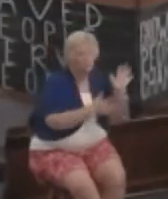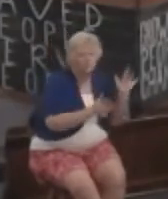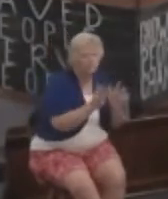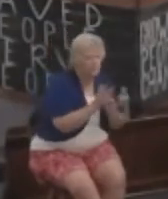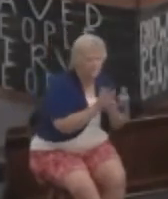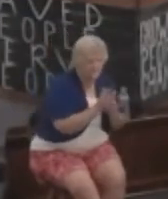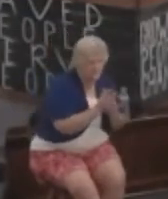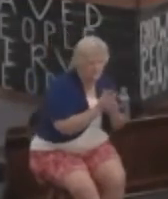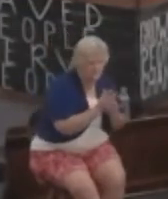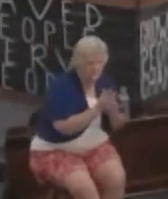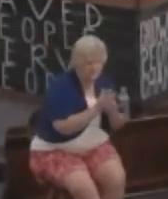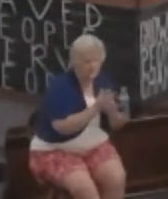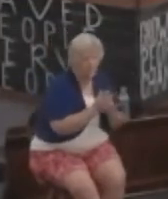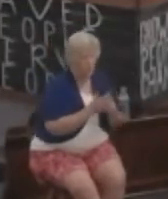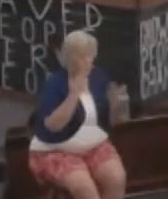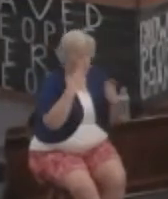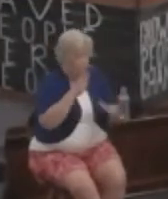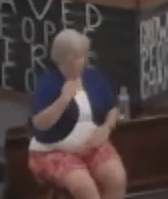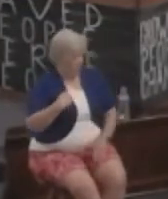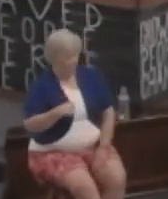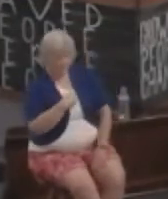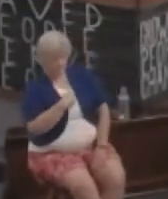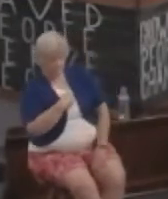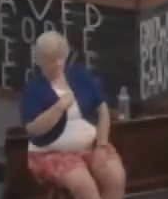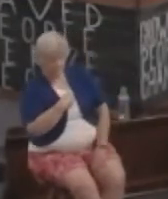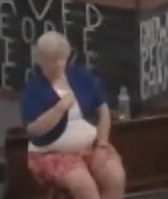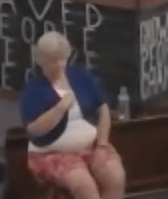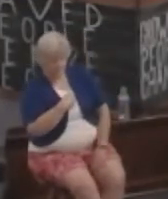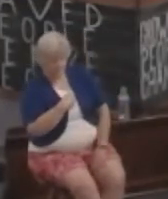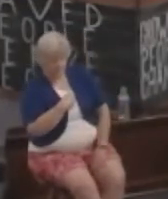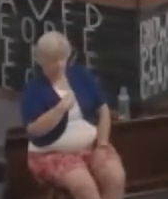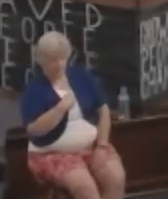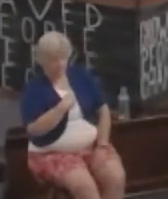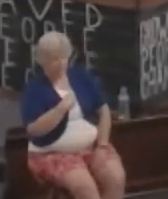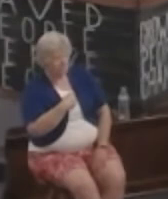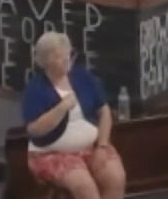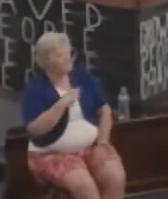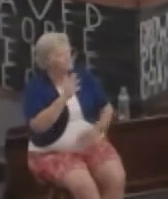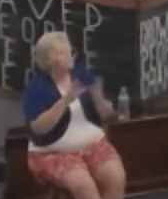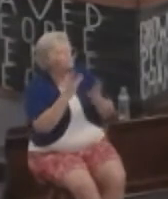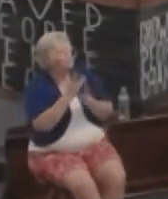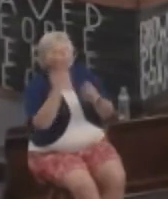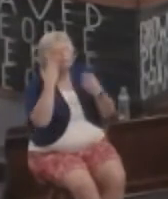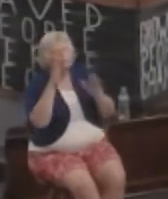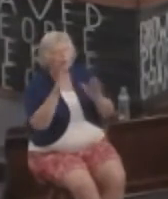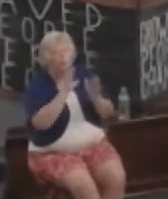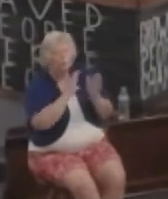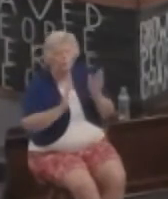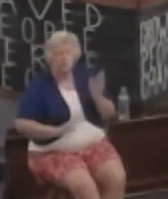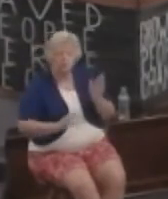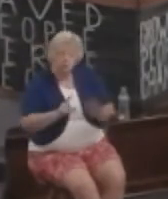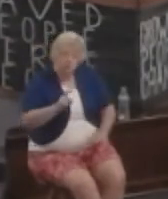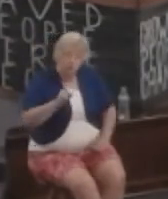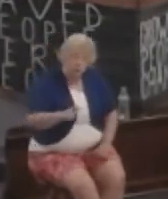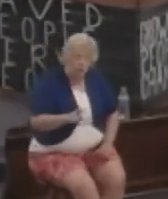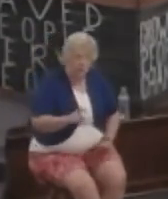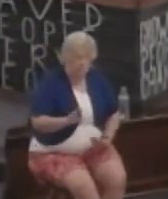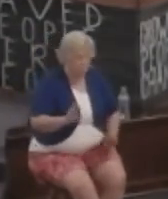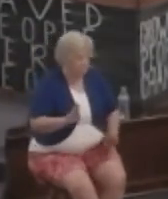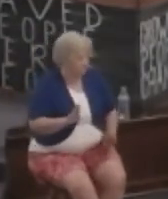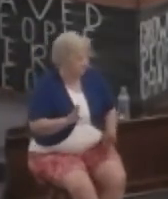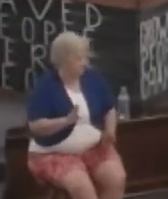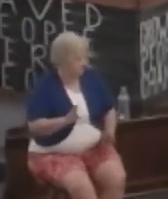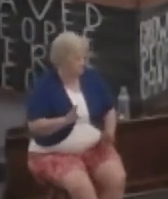does not know us. They don't know what we as Christians should act like.